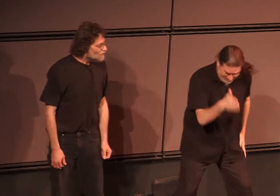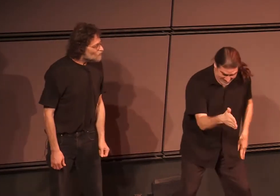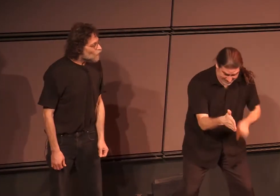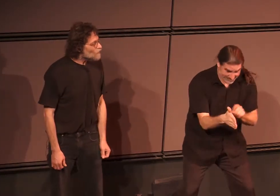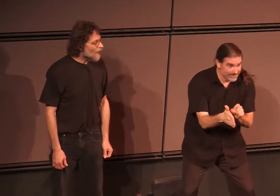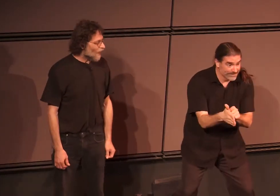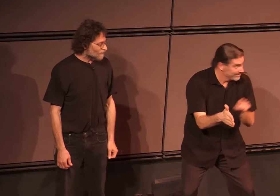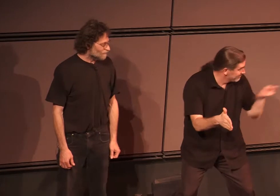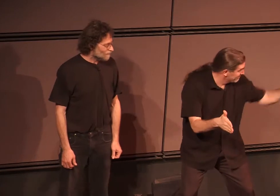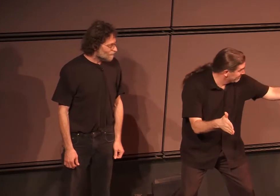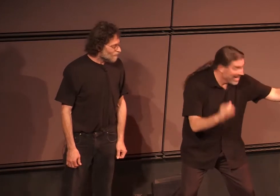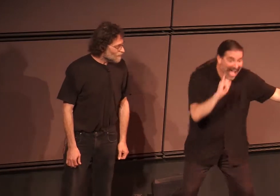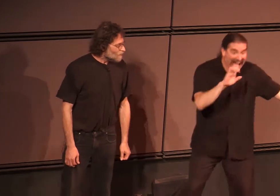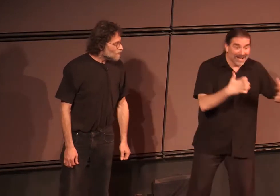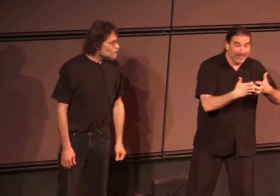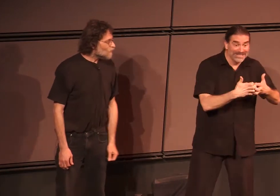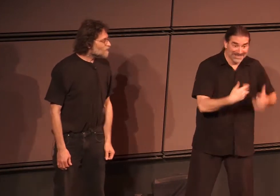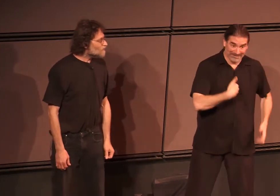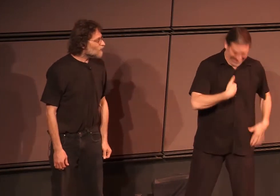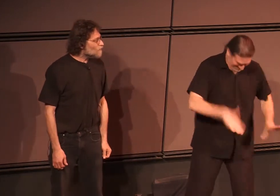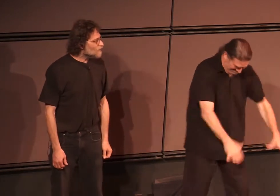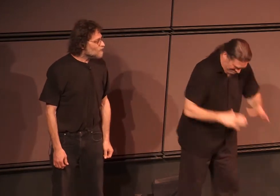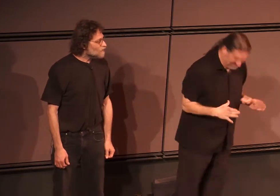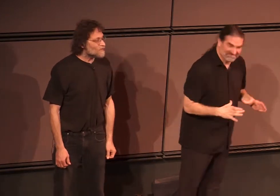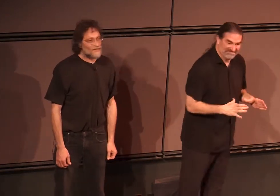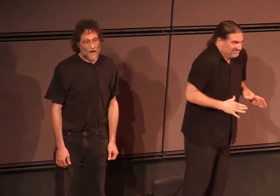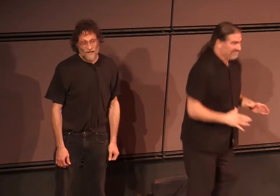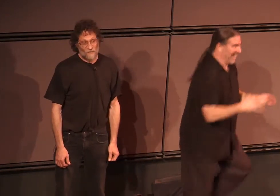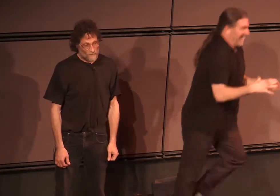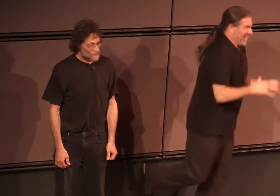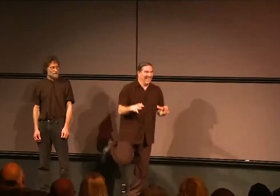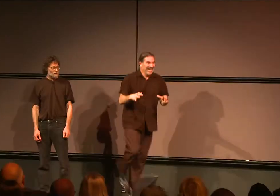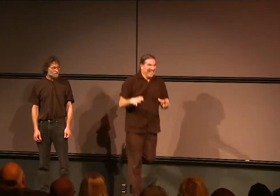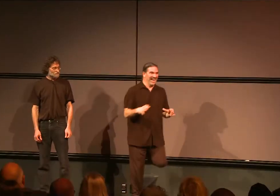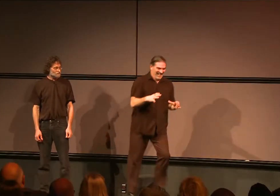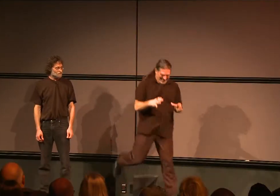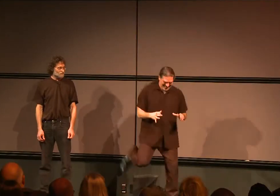So that when somebody uses the ice machine,